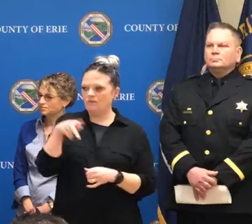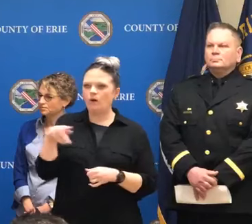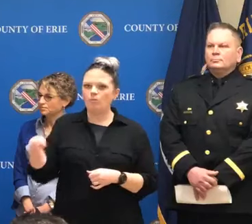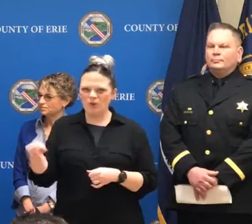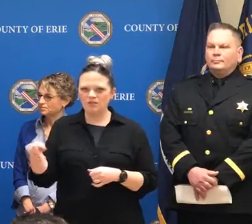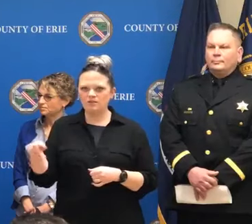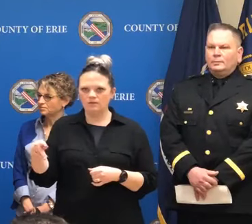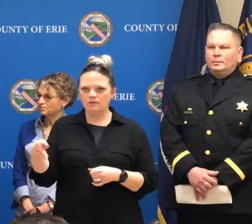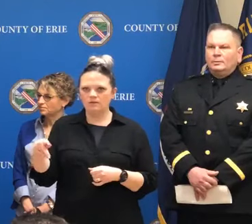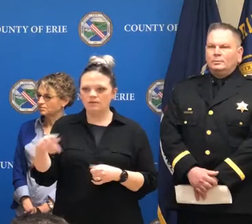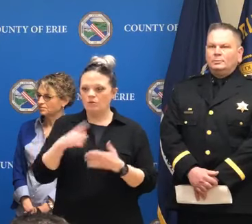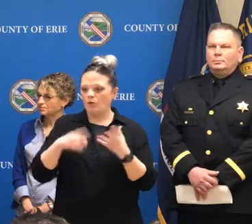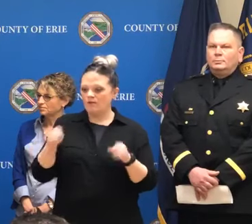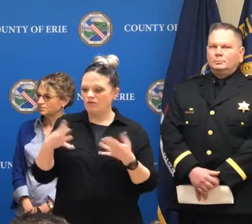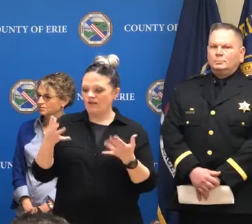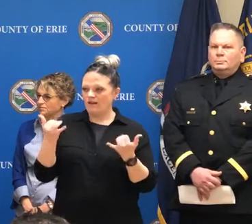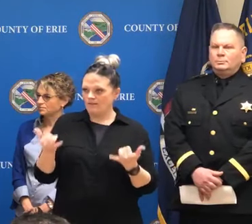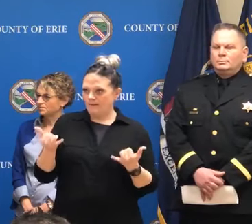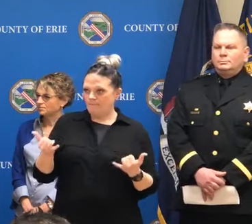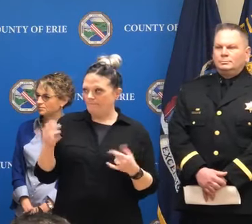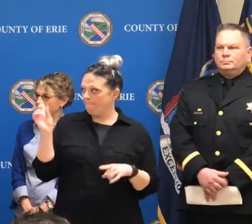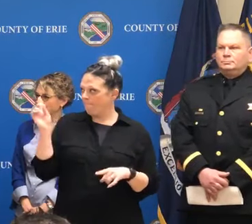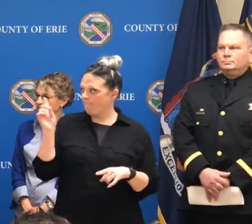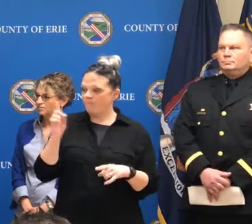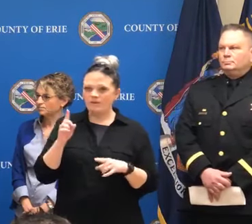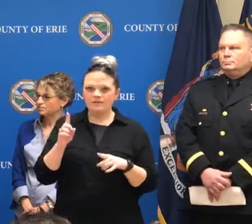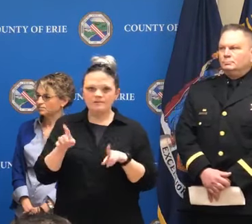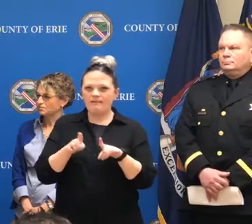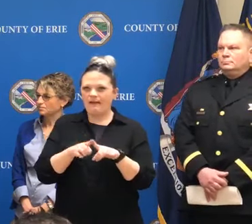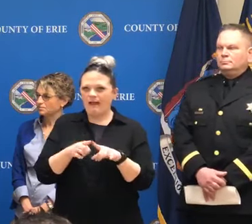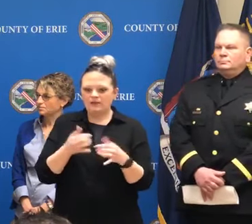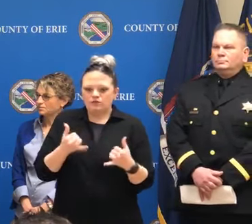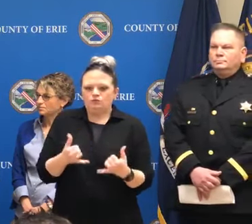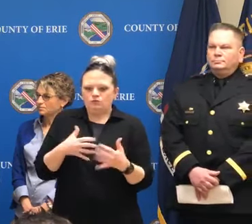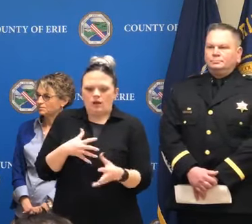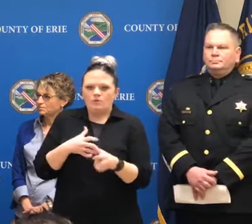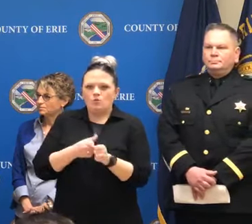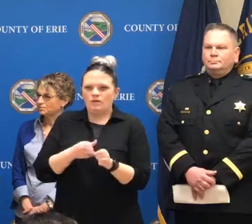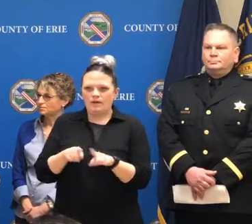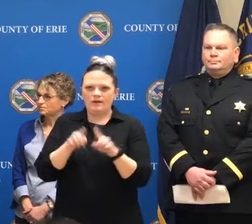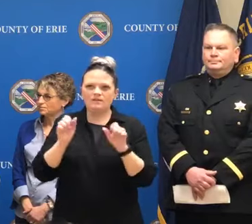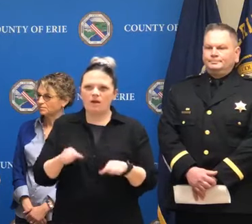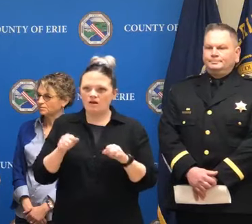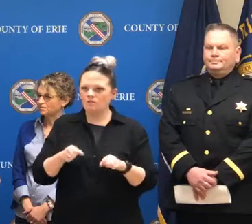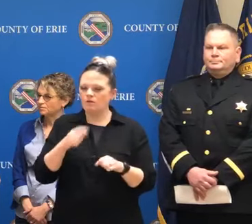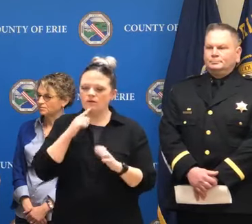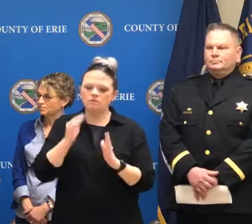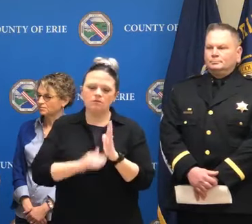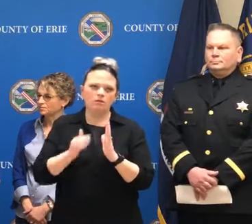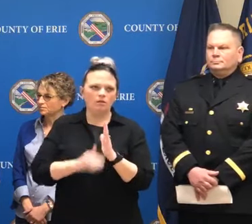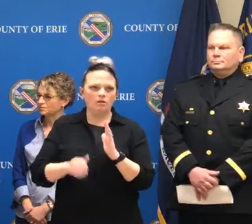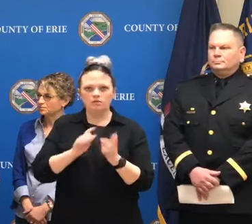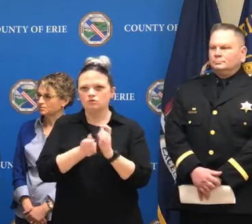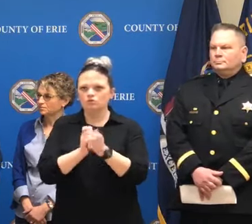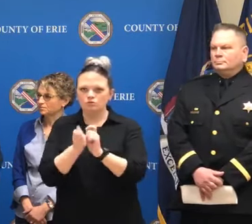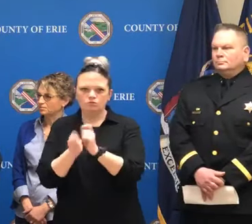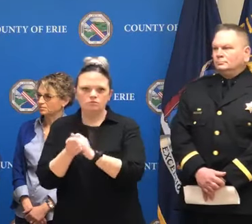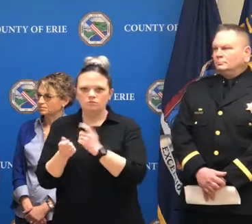what we provide you here is as up to date as we possibly can have. There are a constantly changing fluid